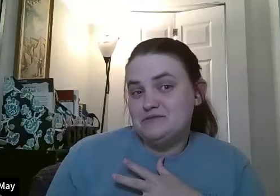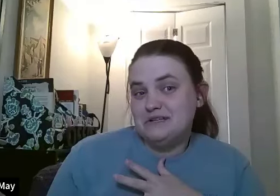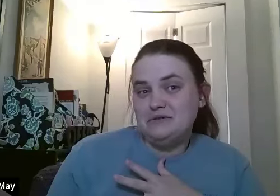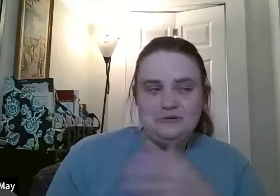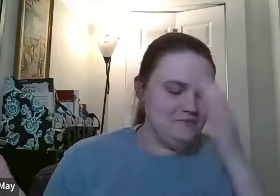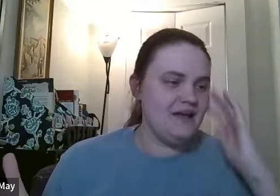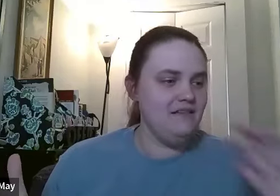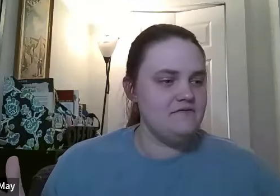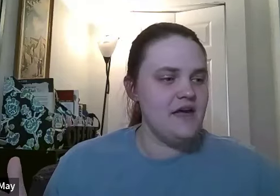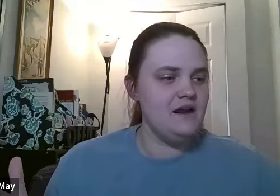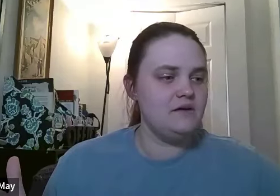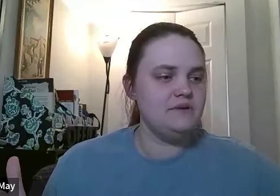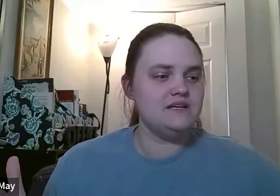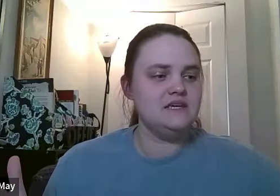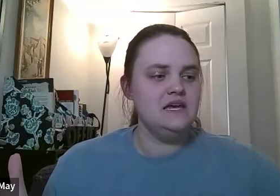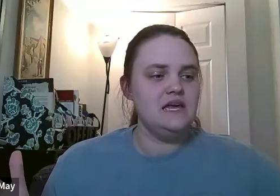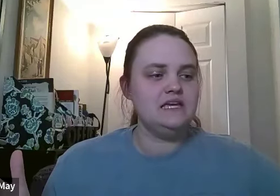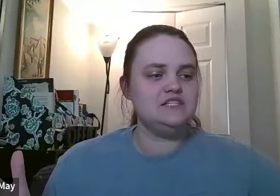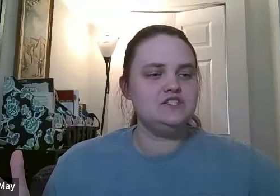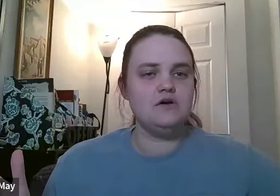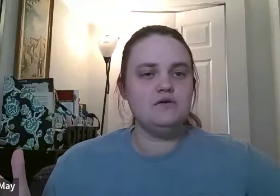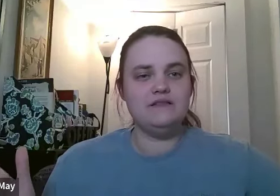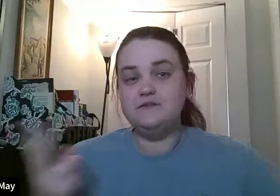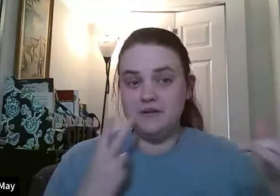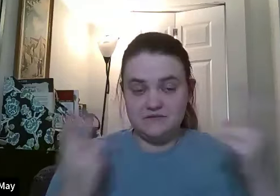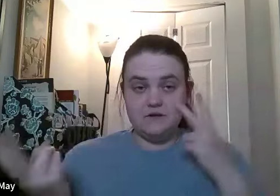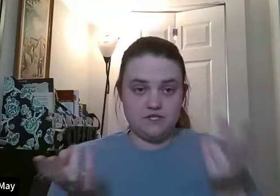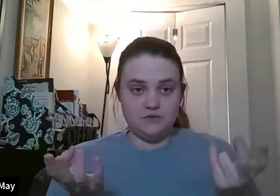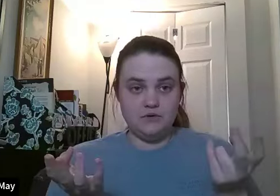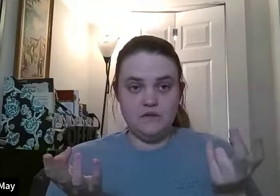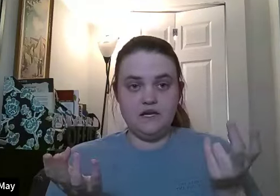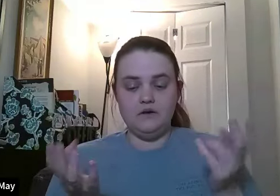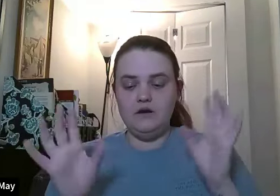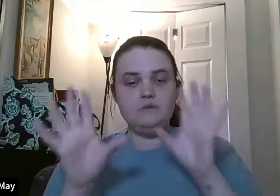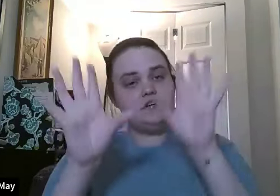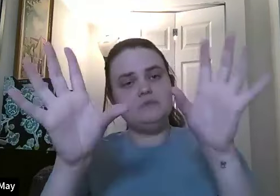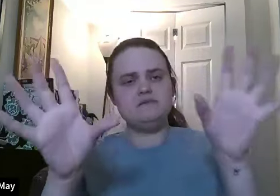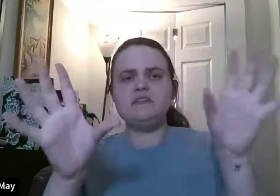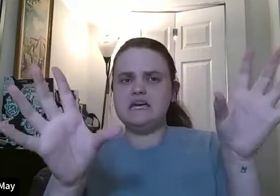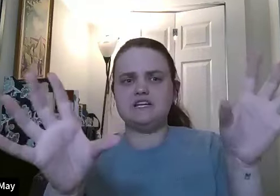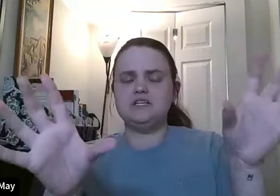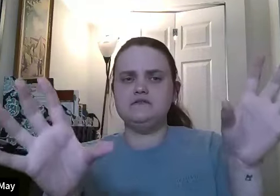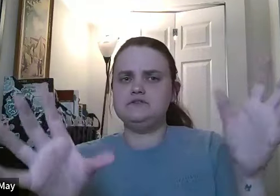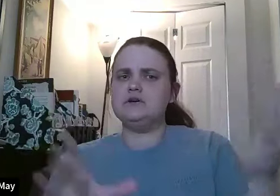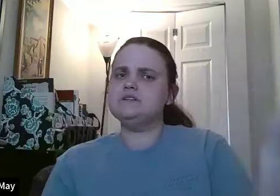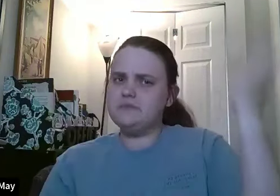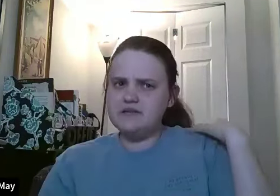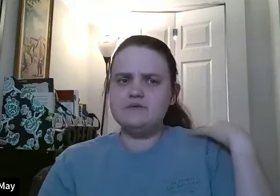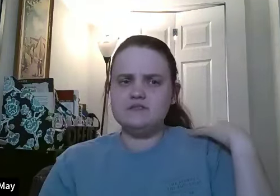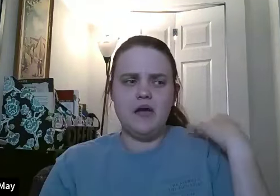it's really cool. I love that because it's so, at least for me, it's very visual, like knowing, okay, we're talking about something that's actually in the future, or we're talking about something that's in the